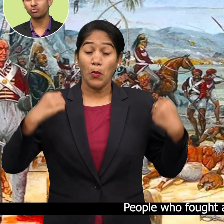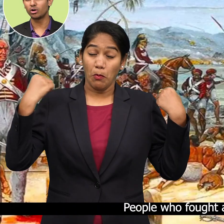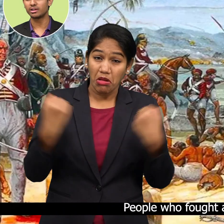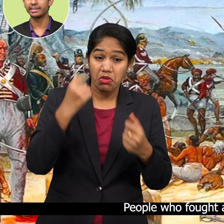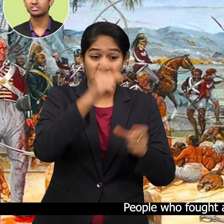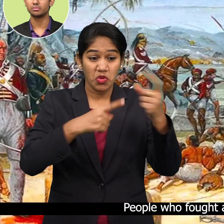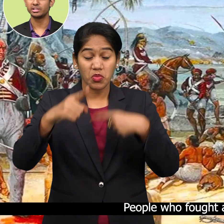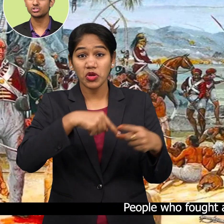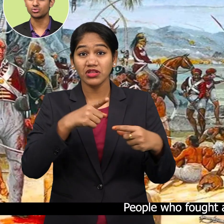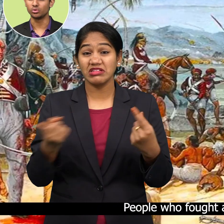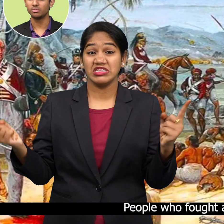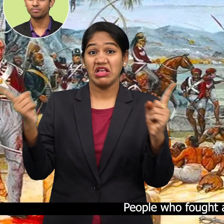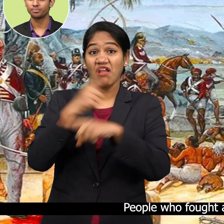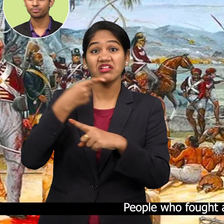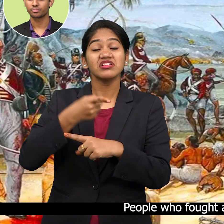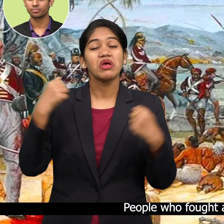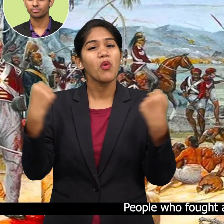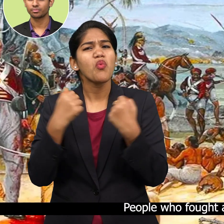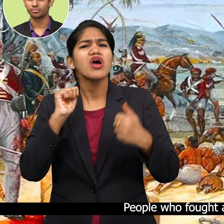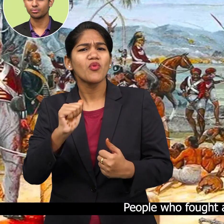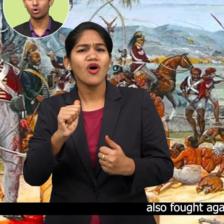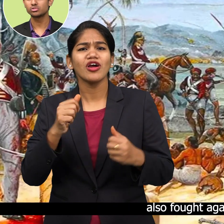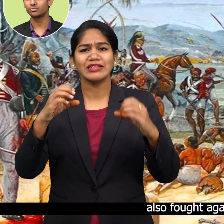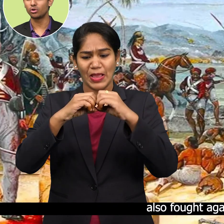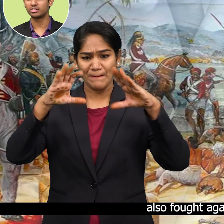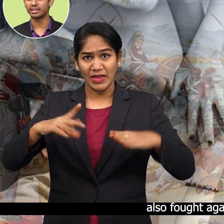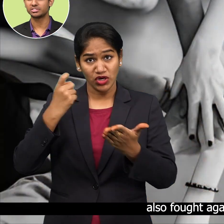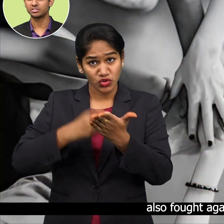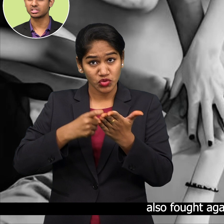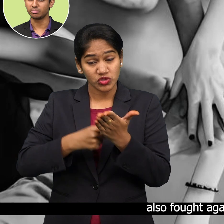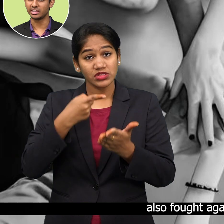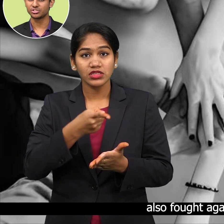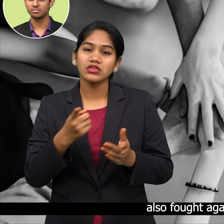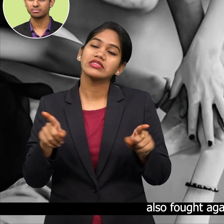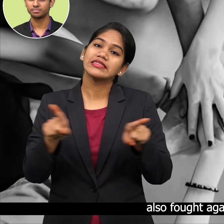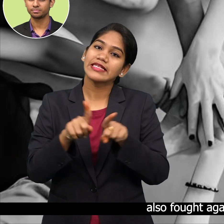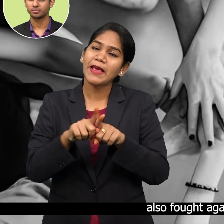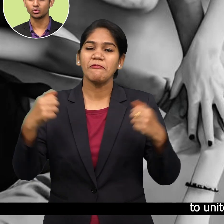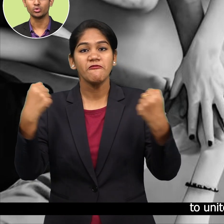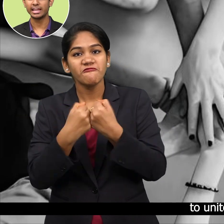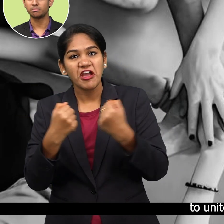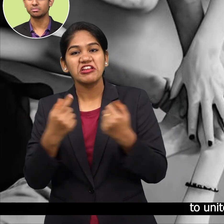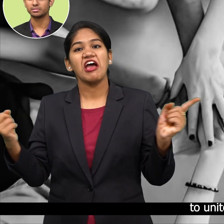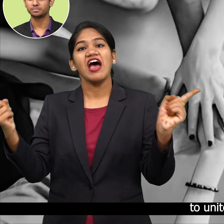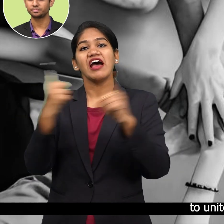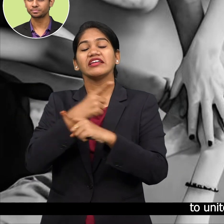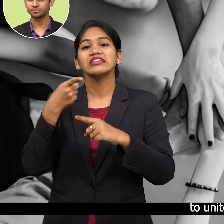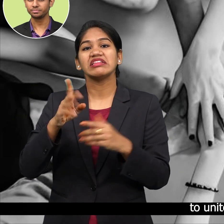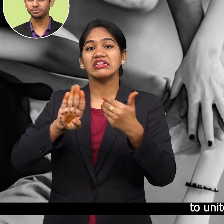People who fought against the British rule also fought against discrimination to unite